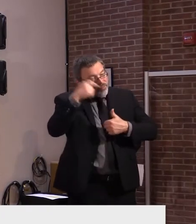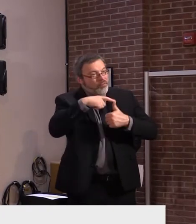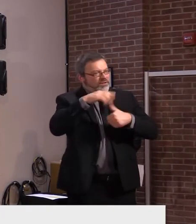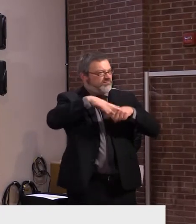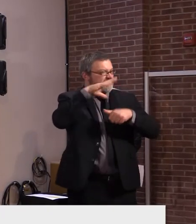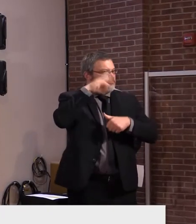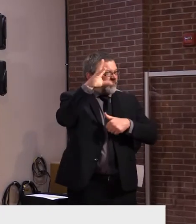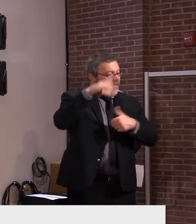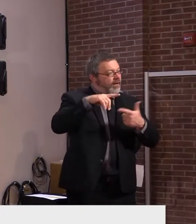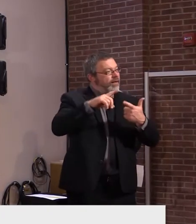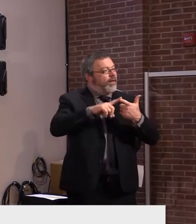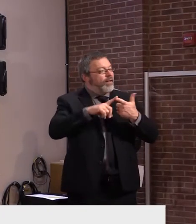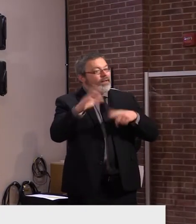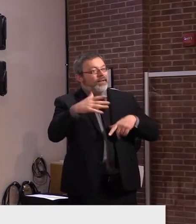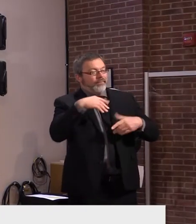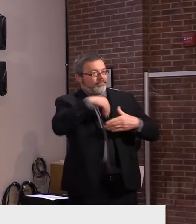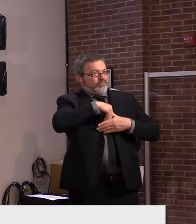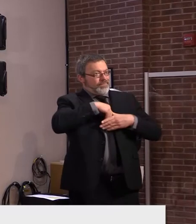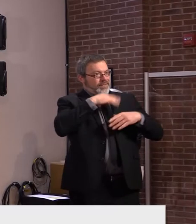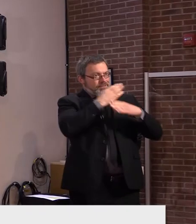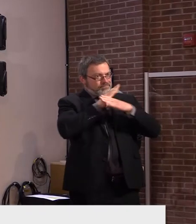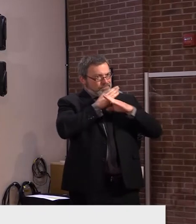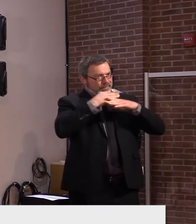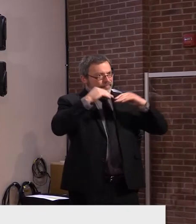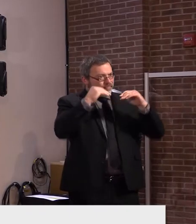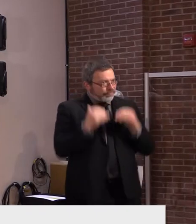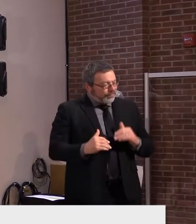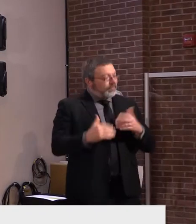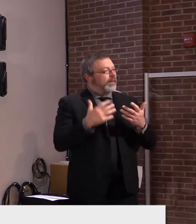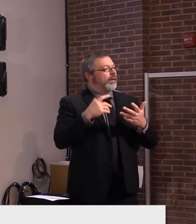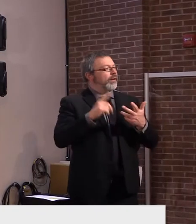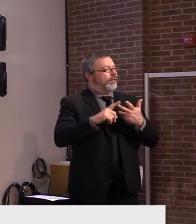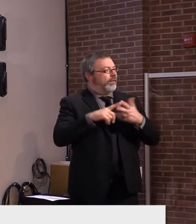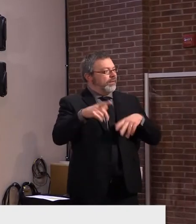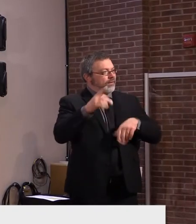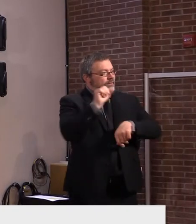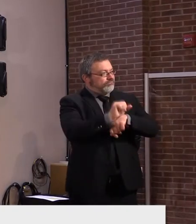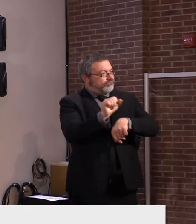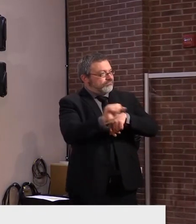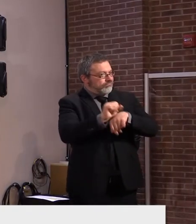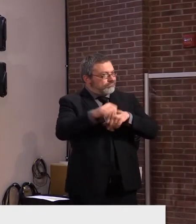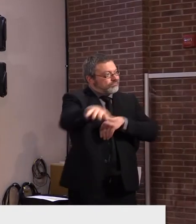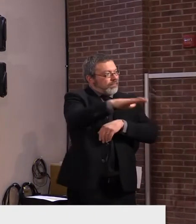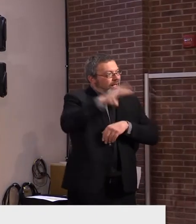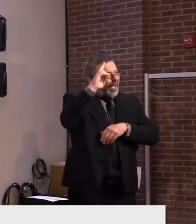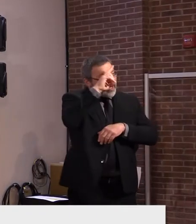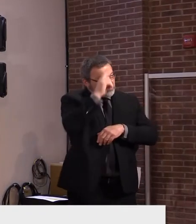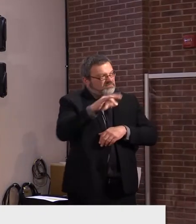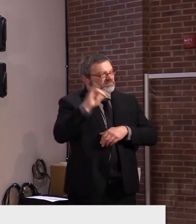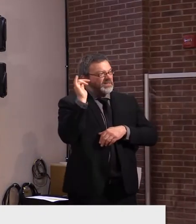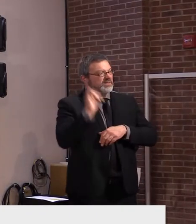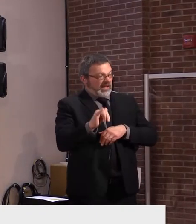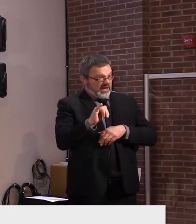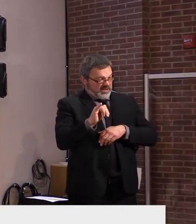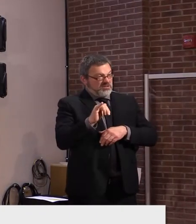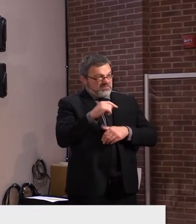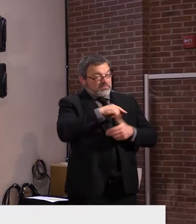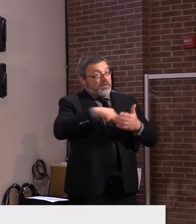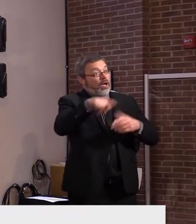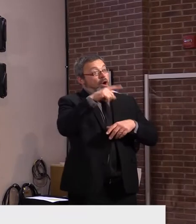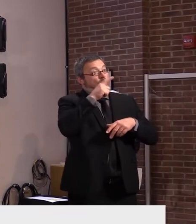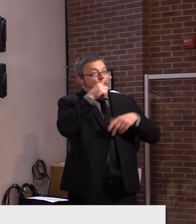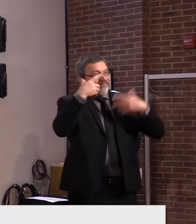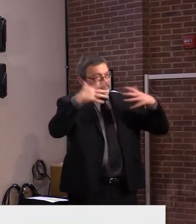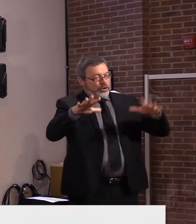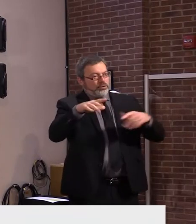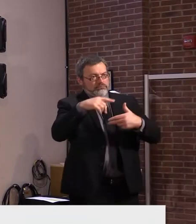ago, have a health condition, or work in a high-risk setting, and that term will be